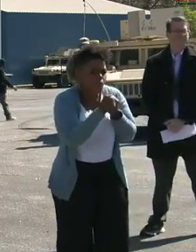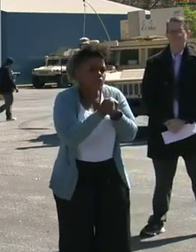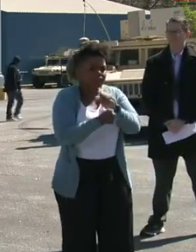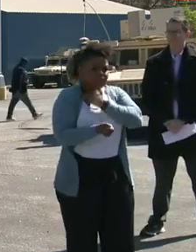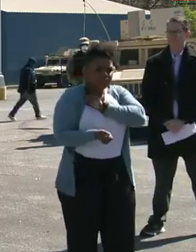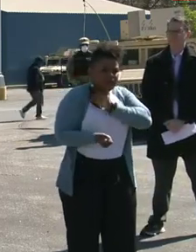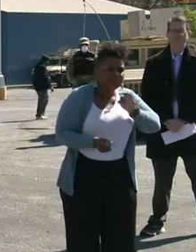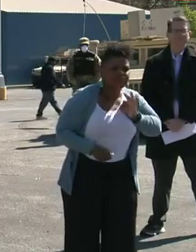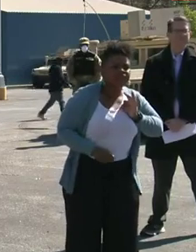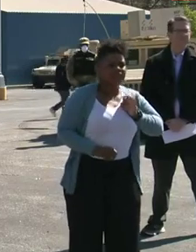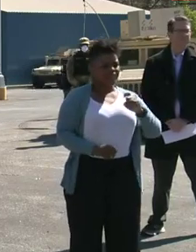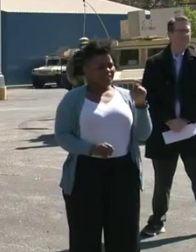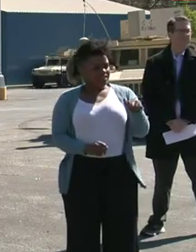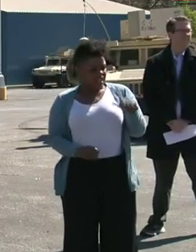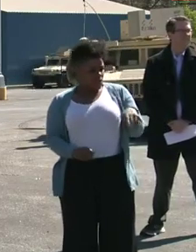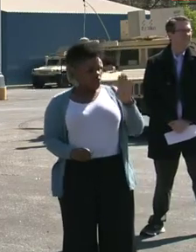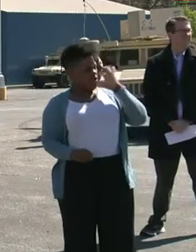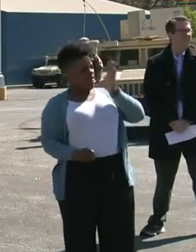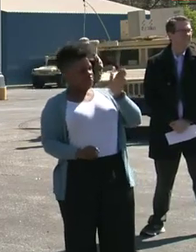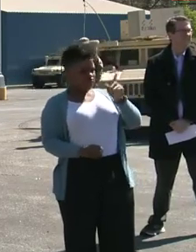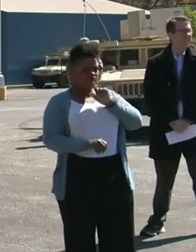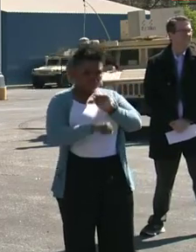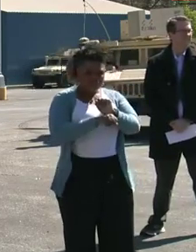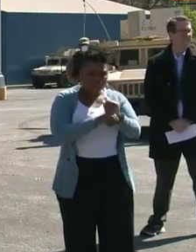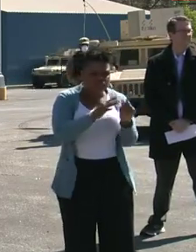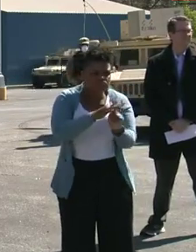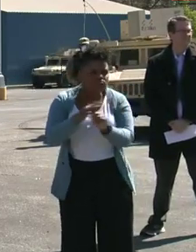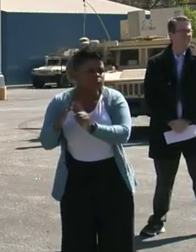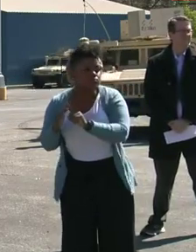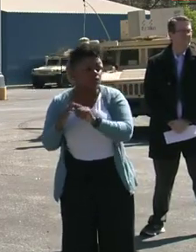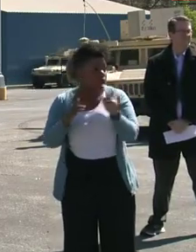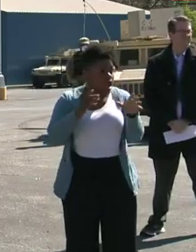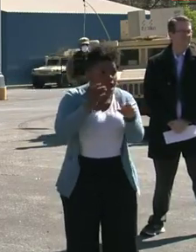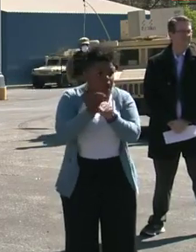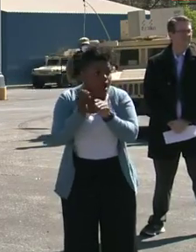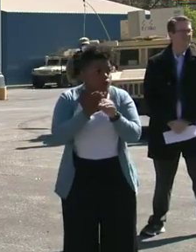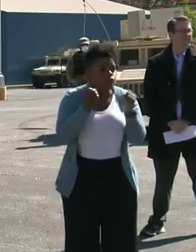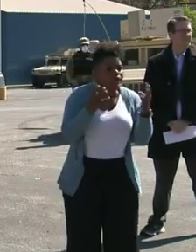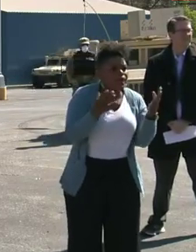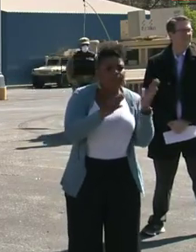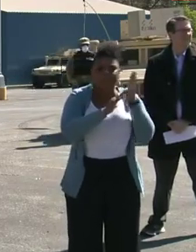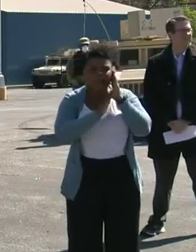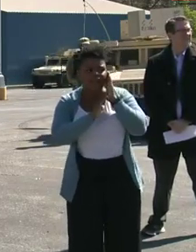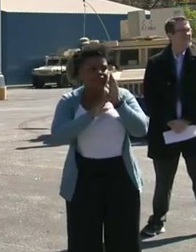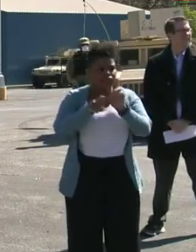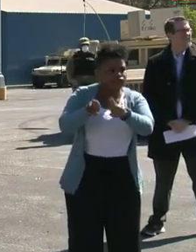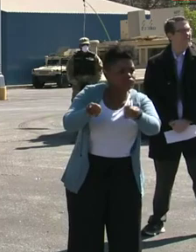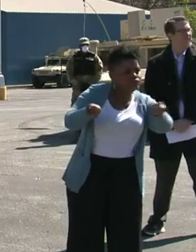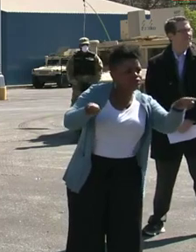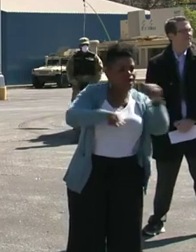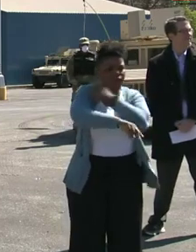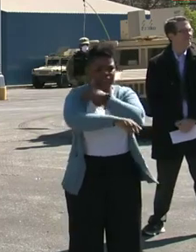staffing needs that will come when you add that many beds to a hospital system.